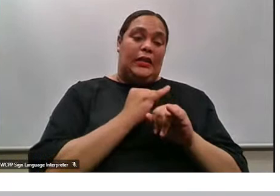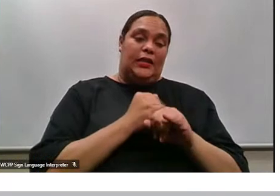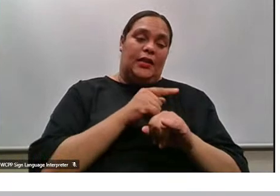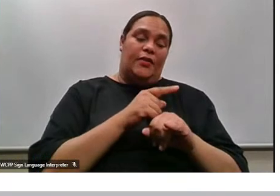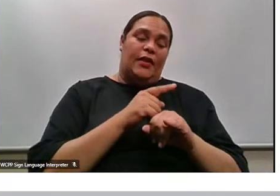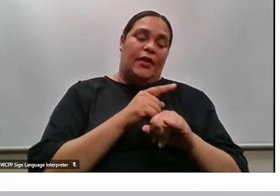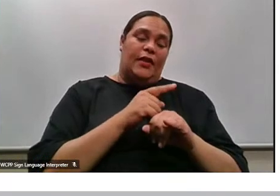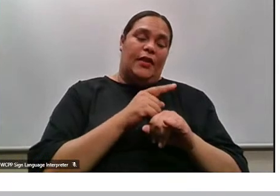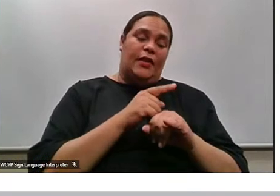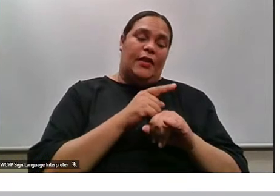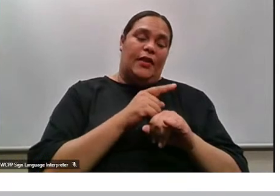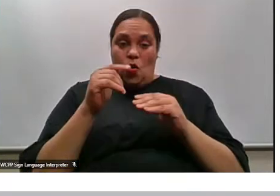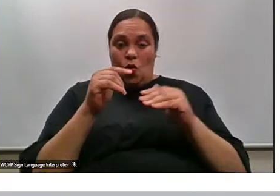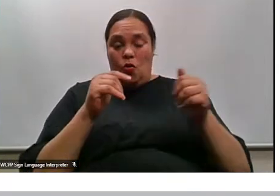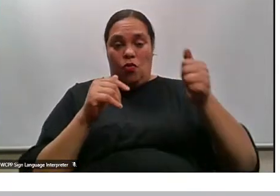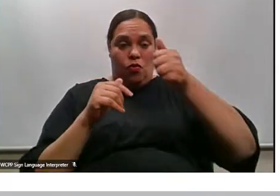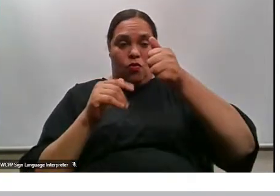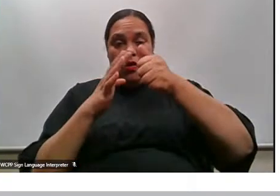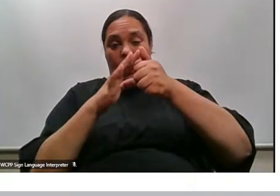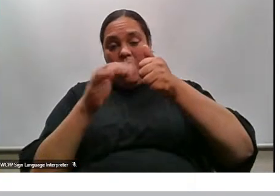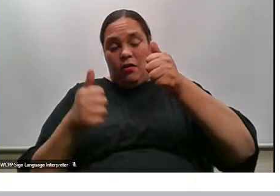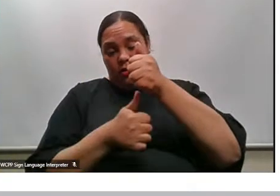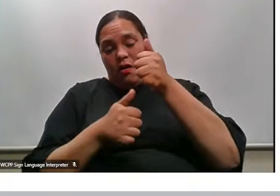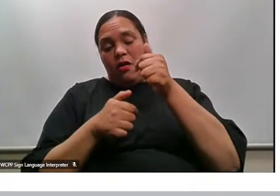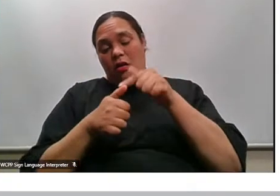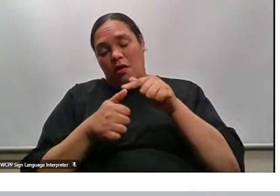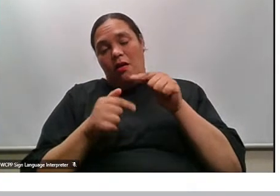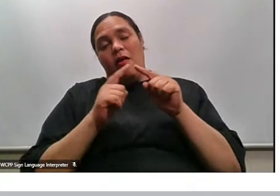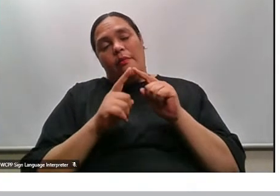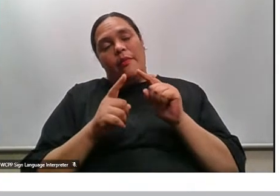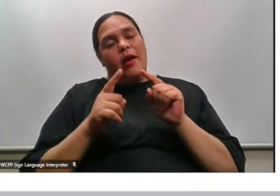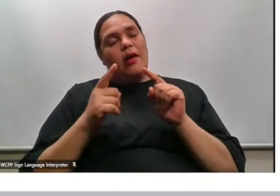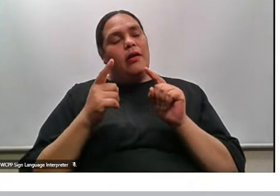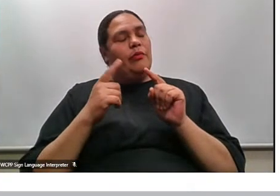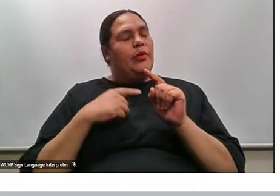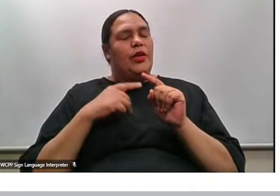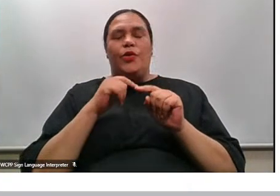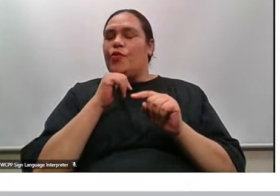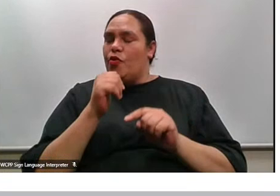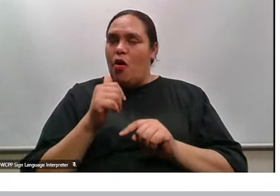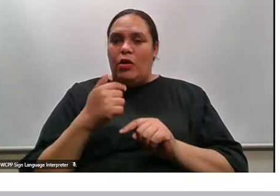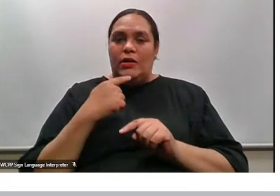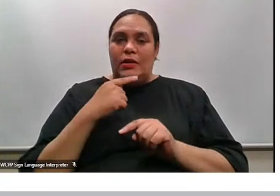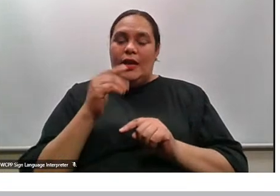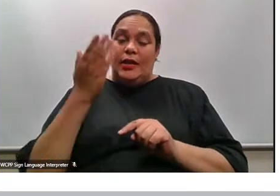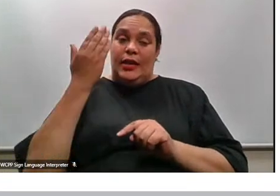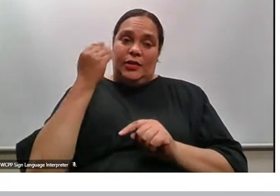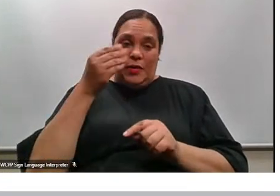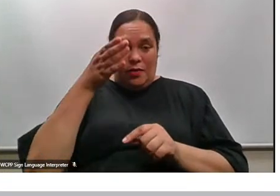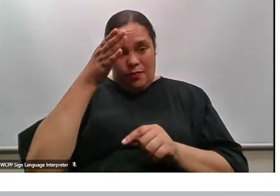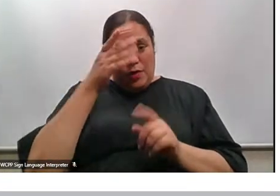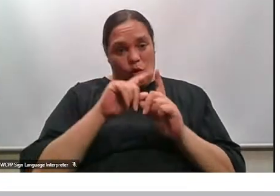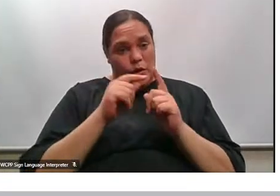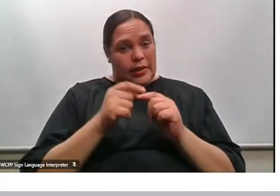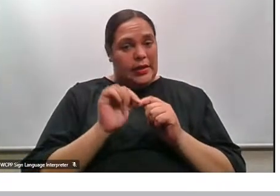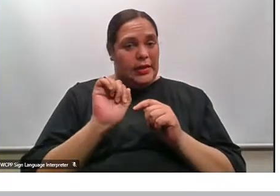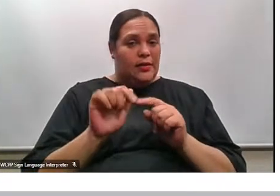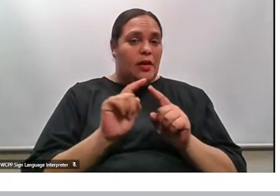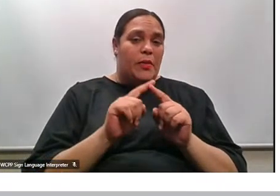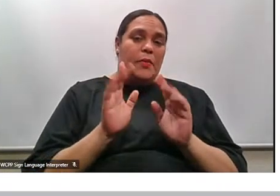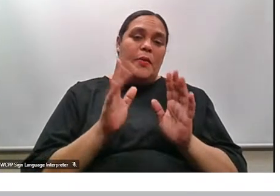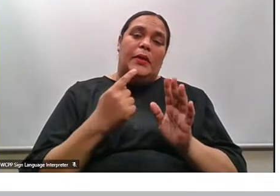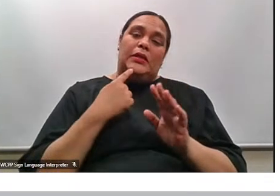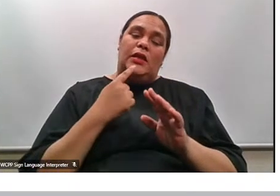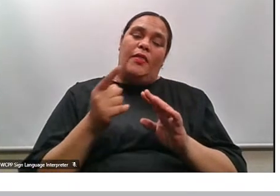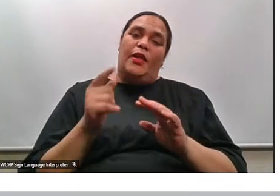you, given that, and I'm not underestimating the expertise of your team, but I'm just saying they are